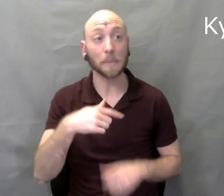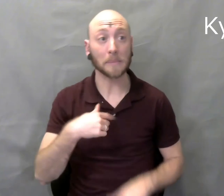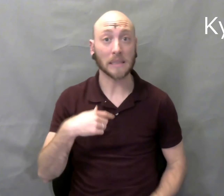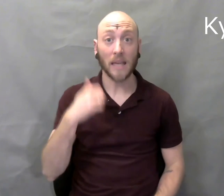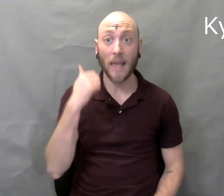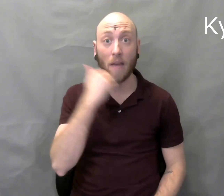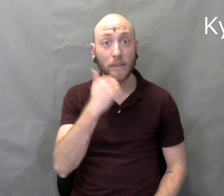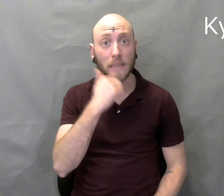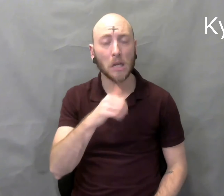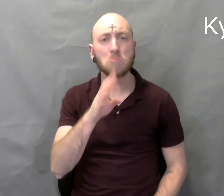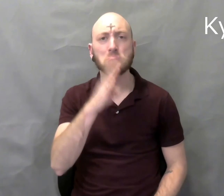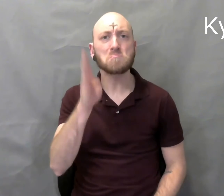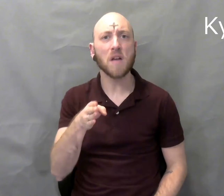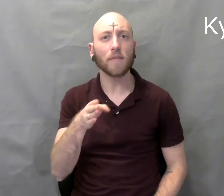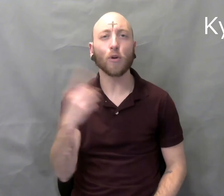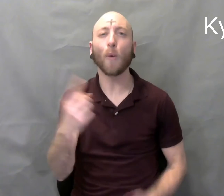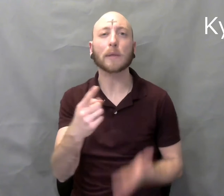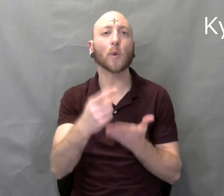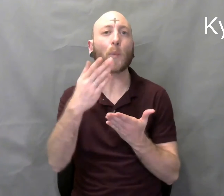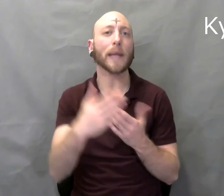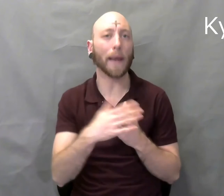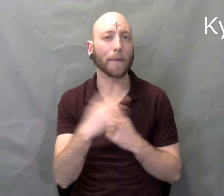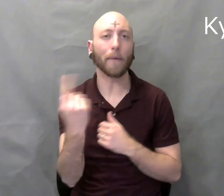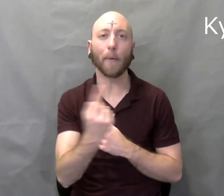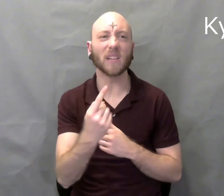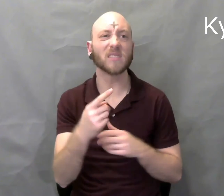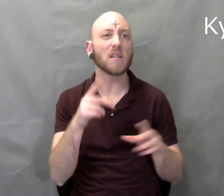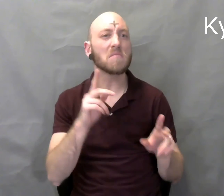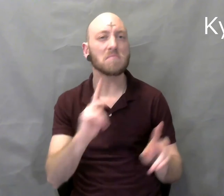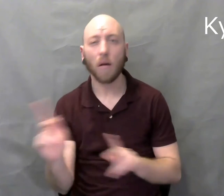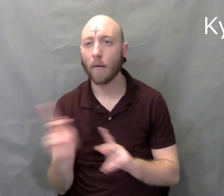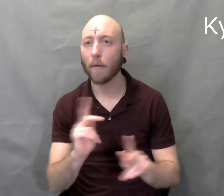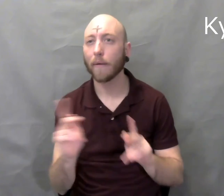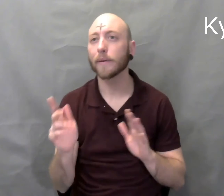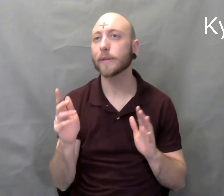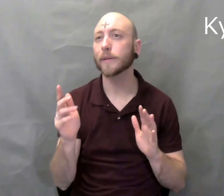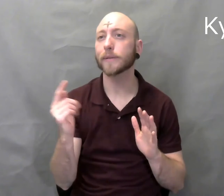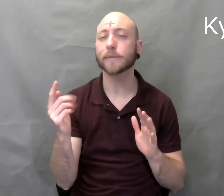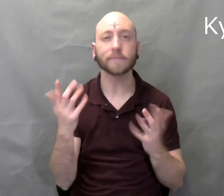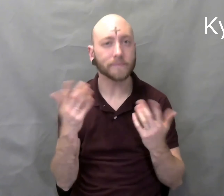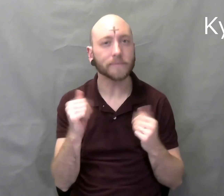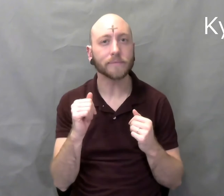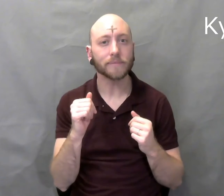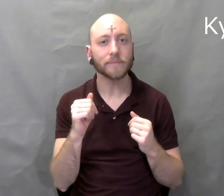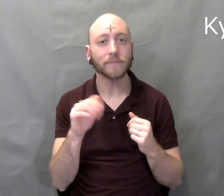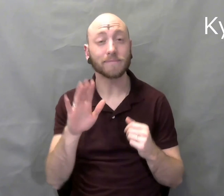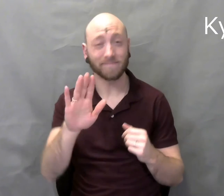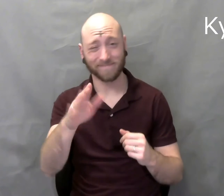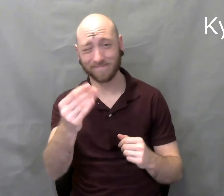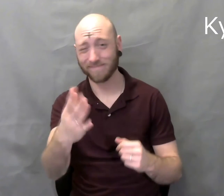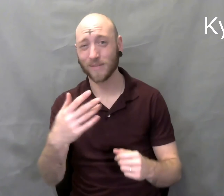was always the weekend warrior. I was always there for the party. I was always, and I have drugs in my